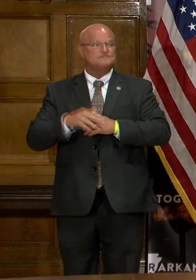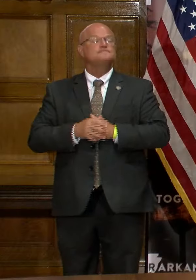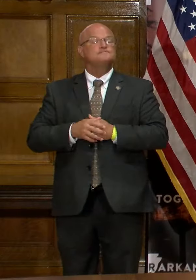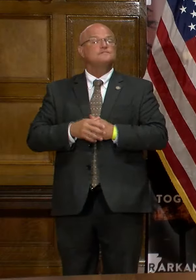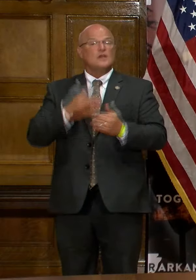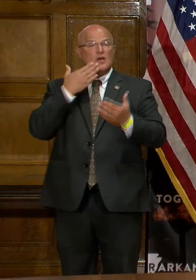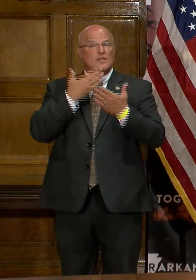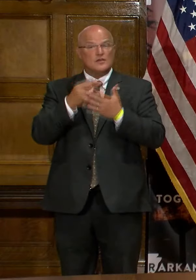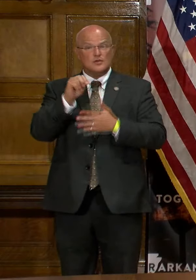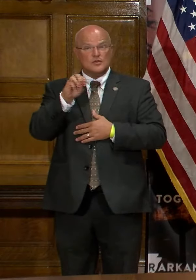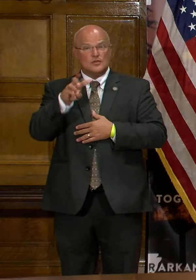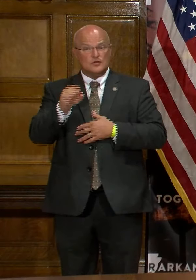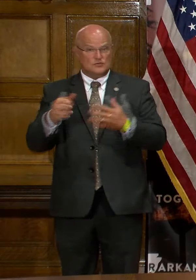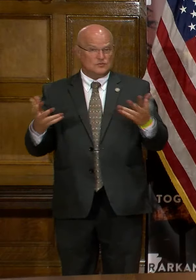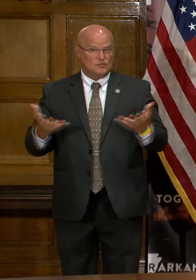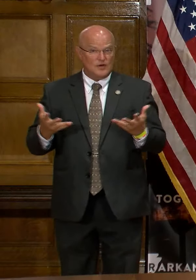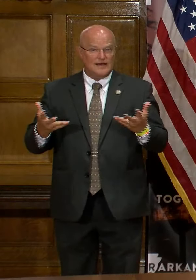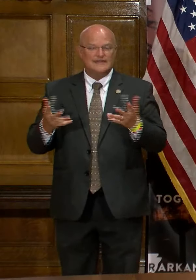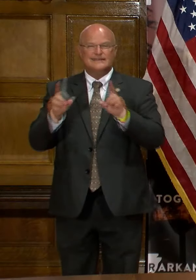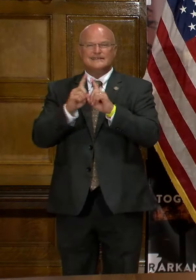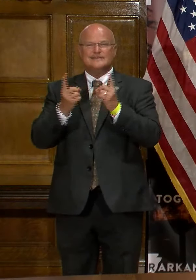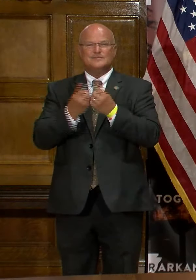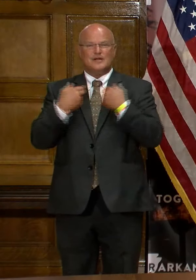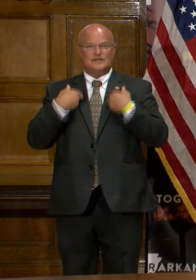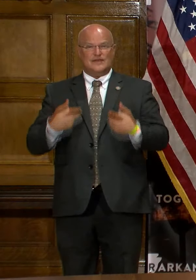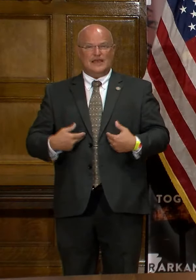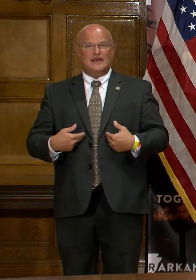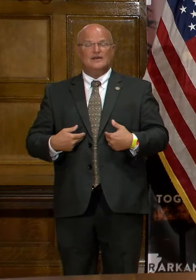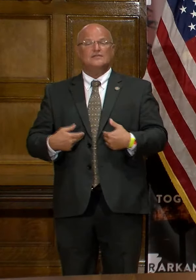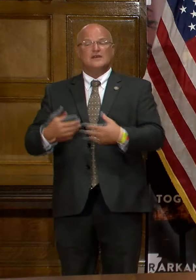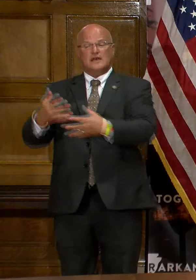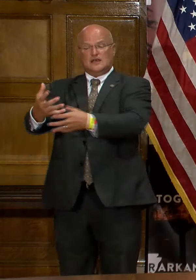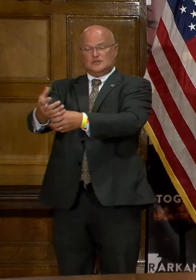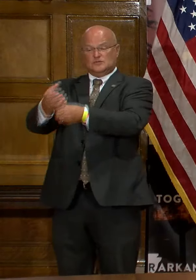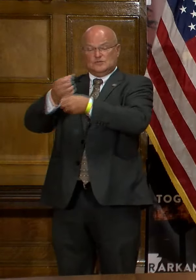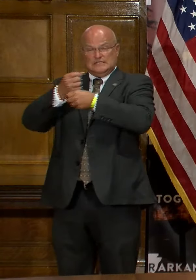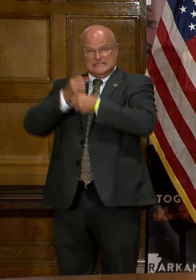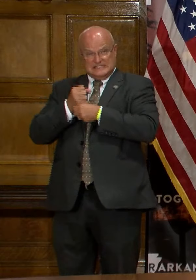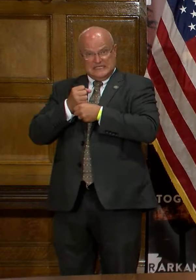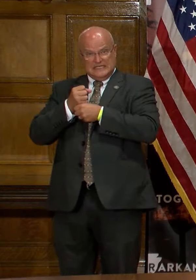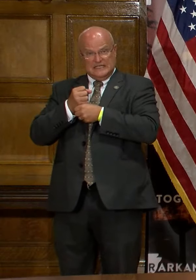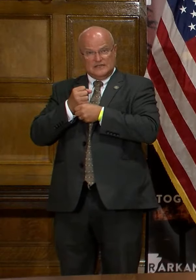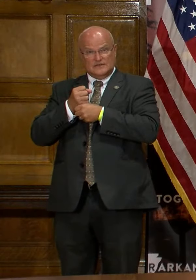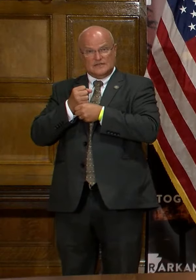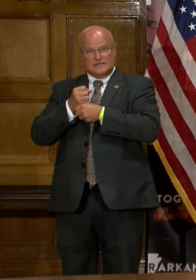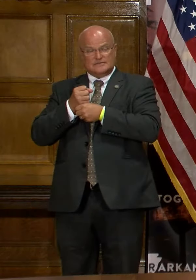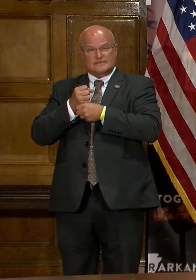The good news is that the Department of Health has received